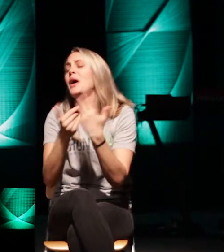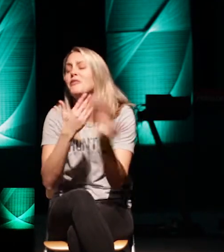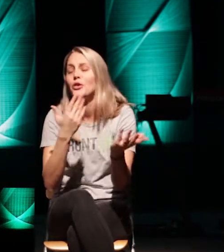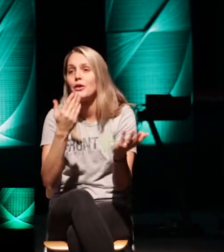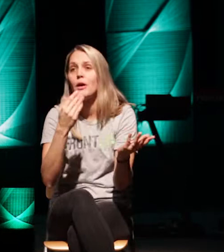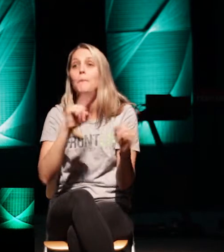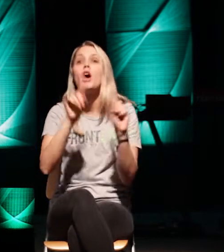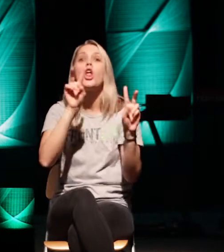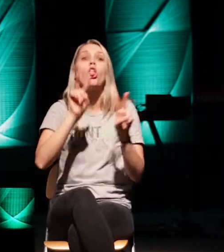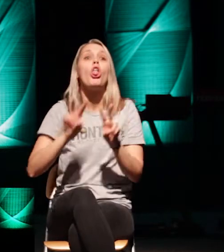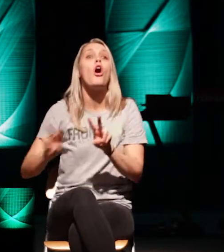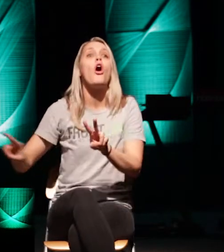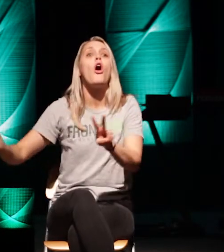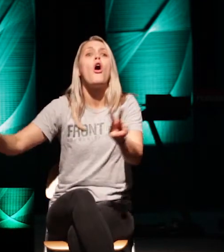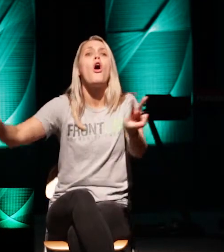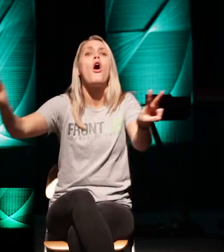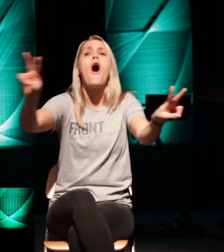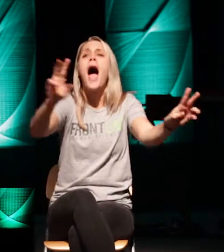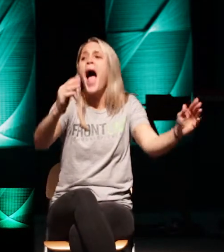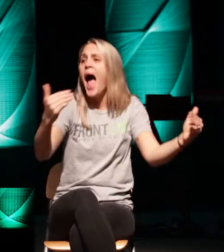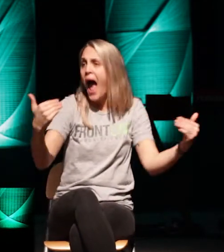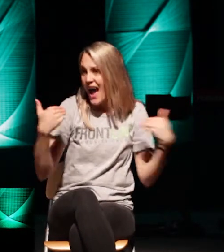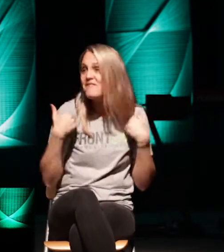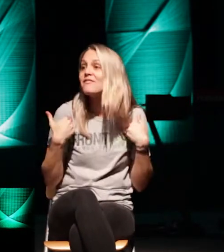everywhere you look, there's harvest.